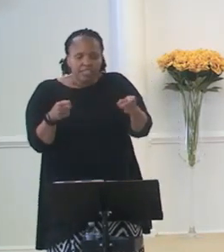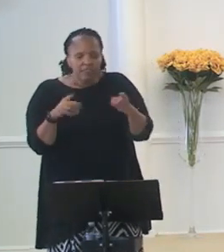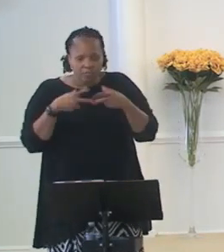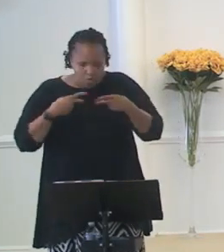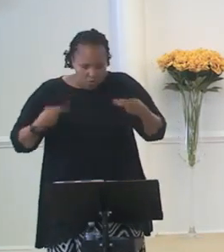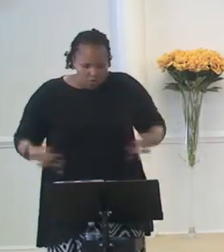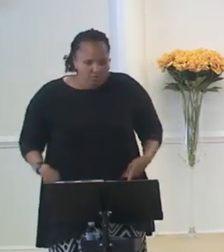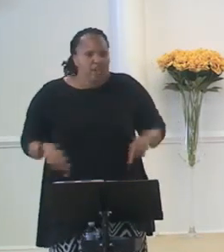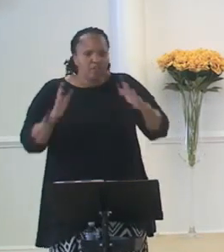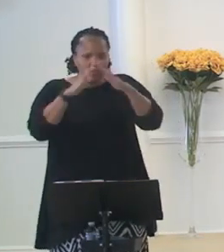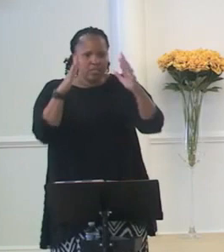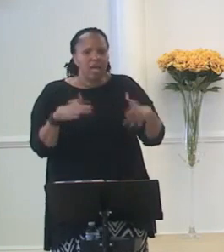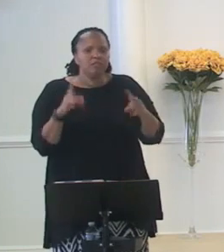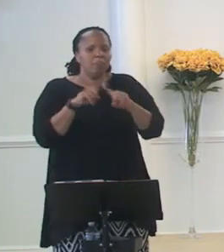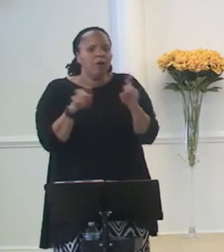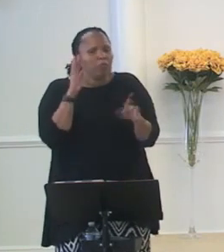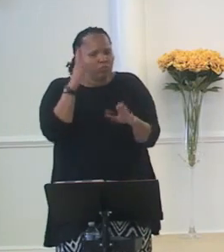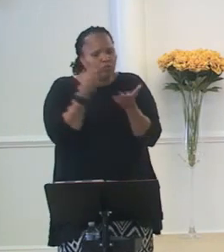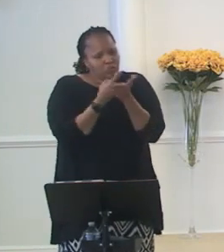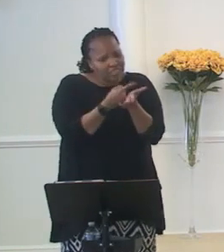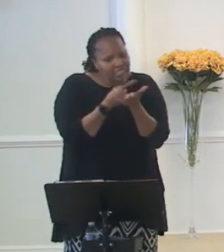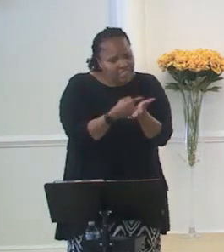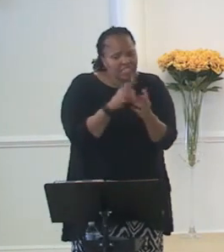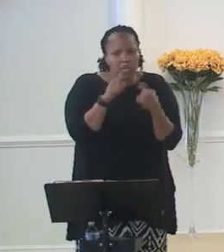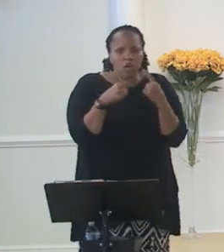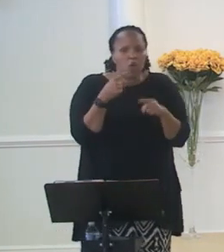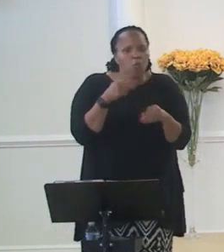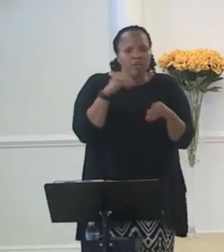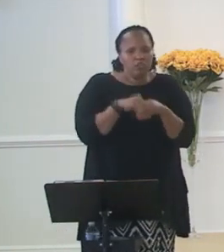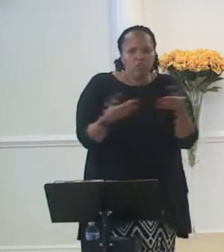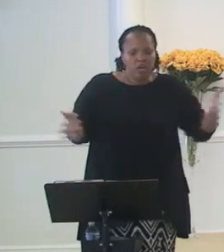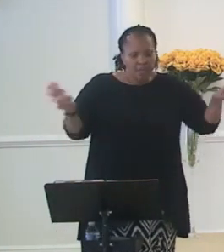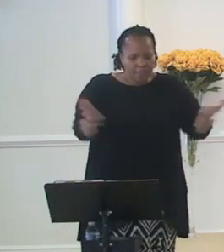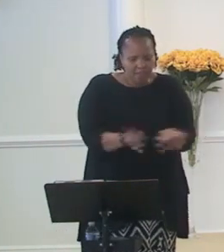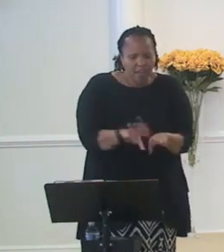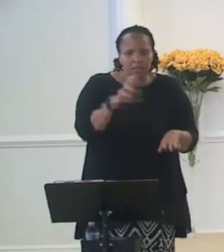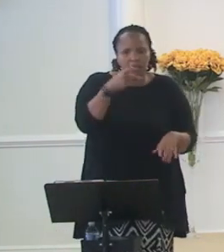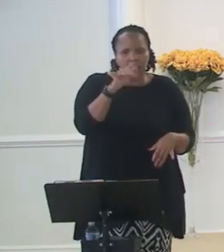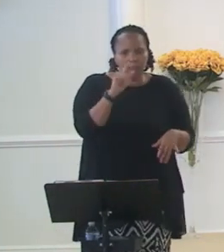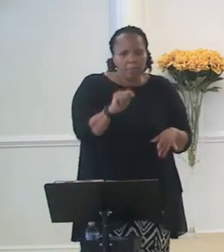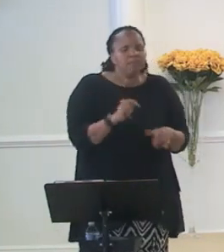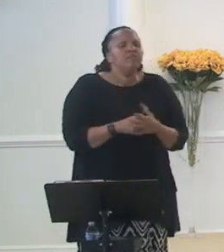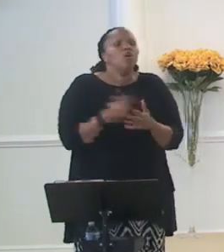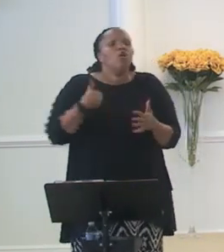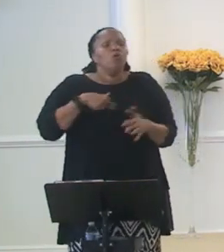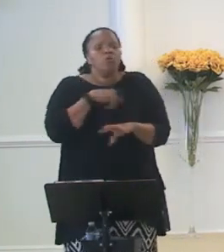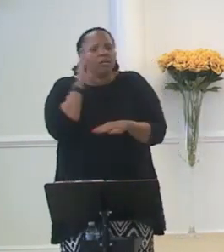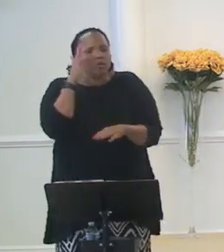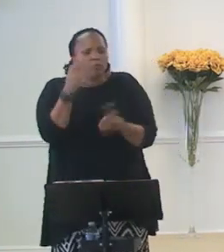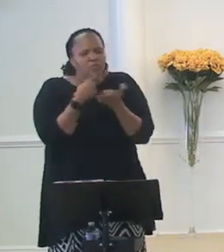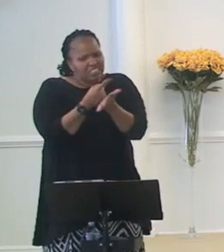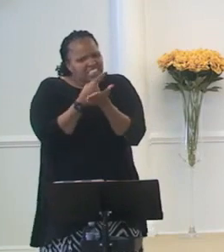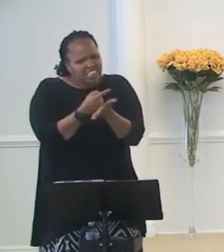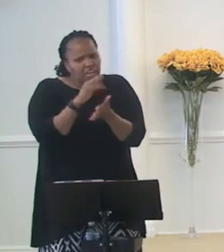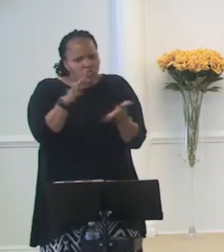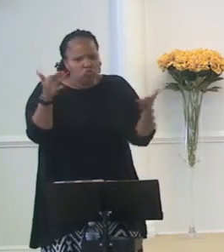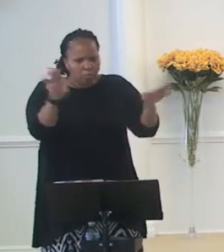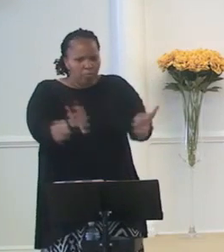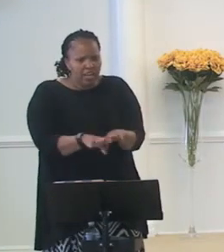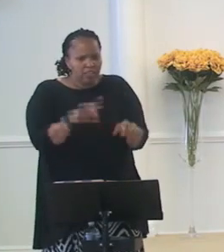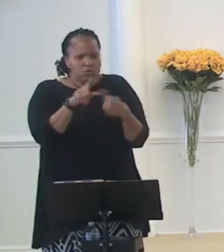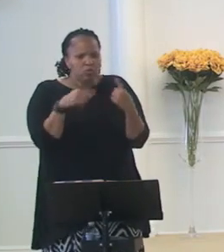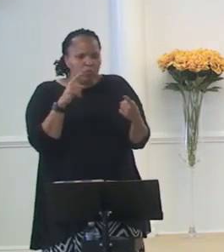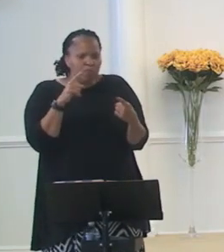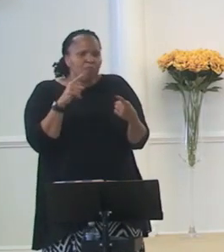getting this. We're going to discuss your future plans, not on the plane. We're going to discuss your future plans in the pit to see if